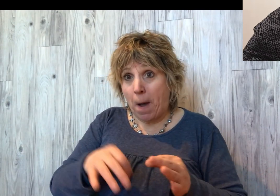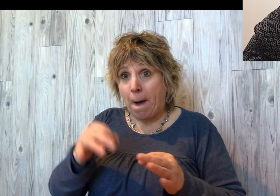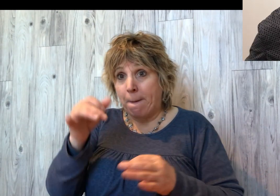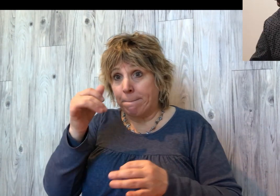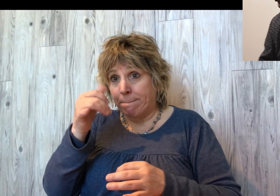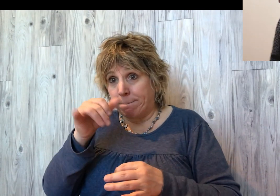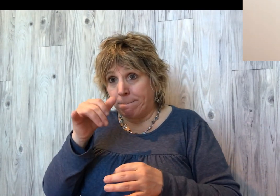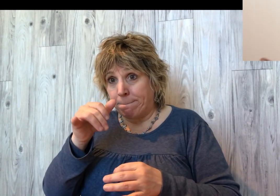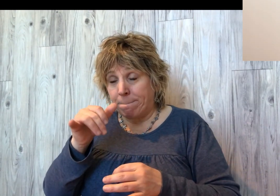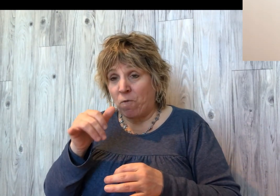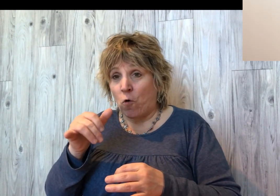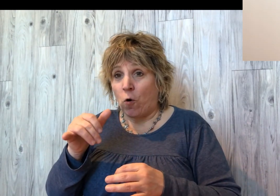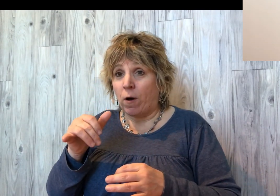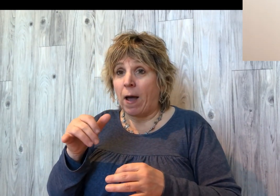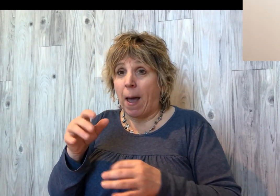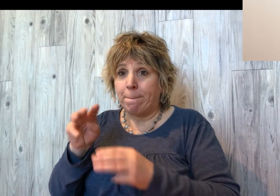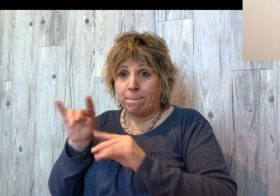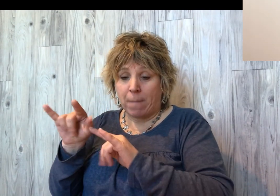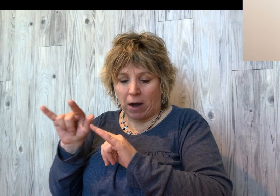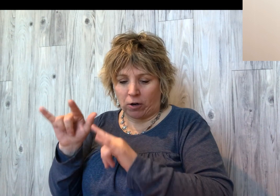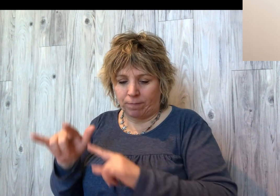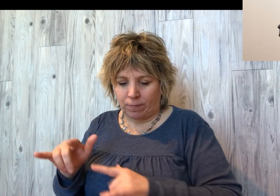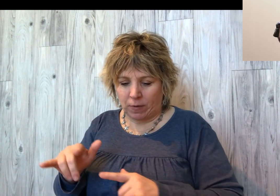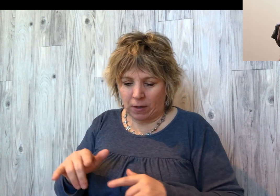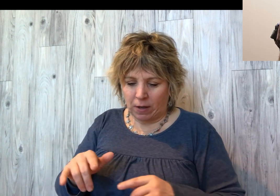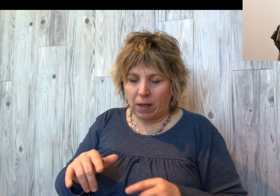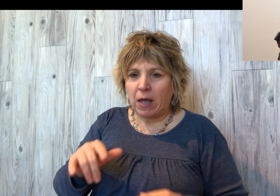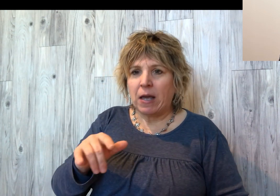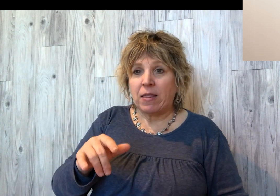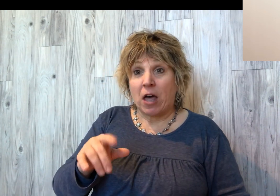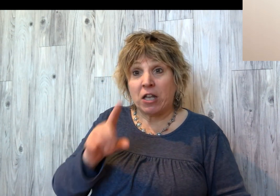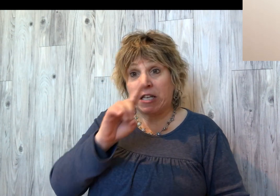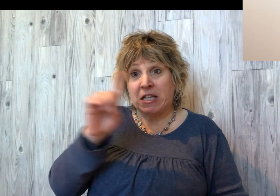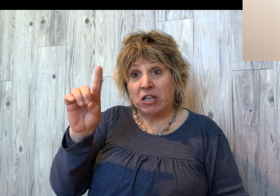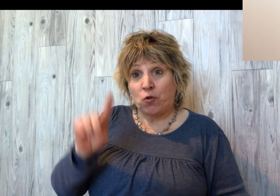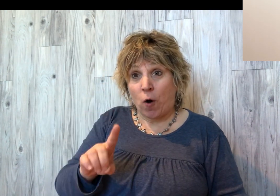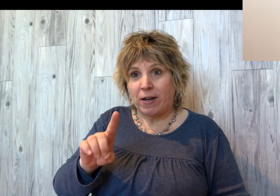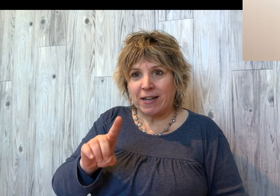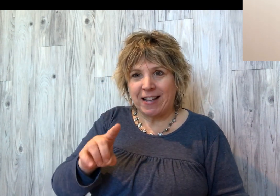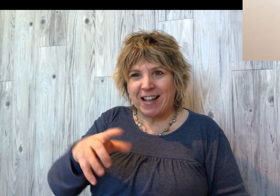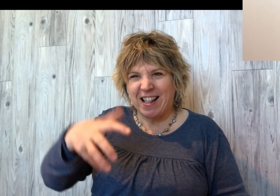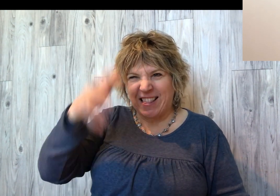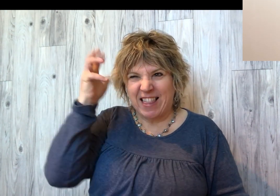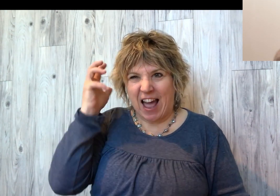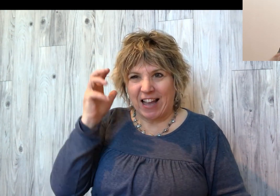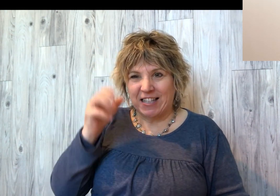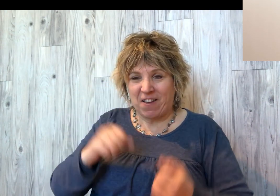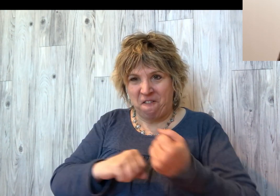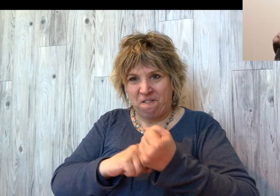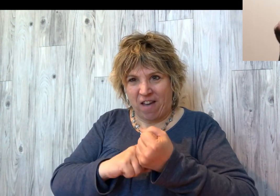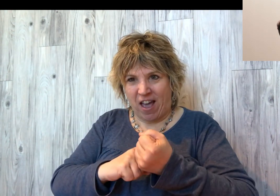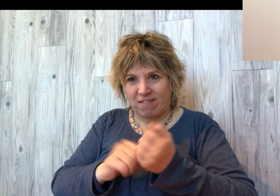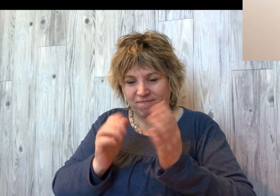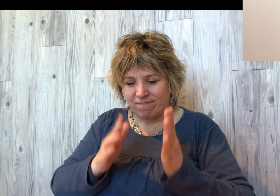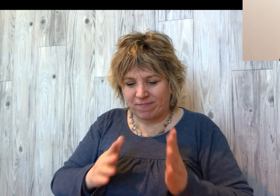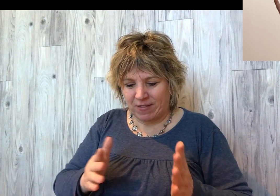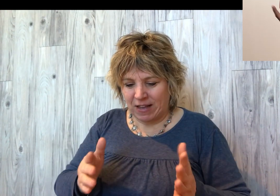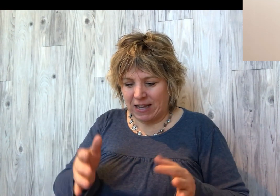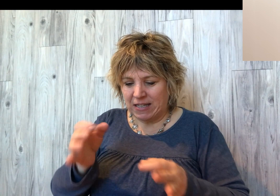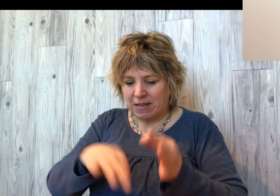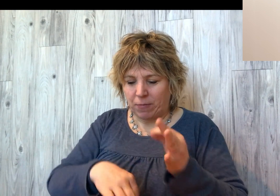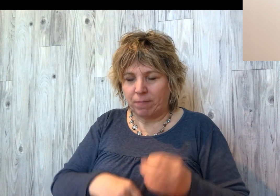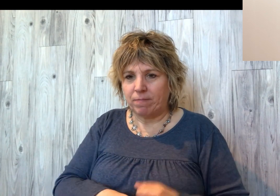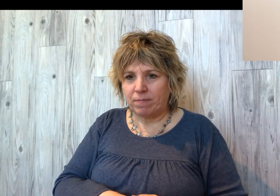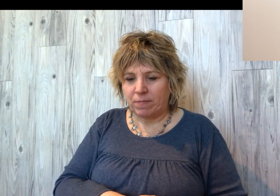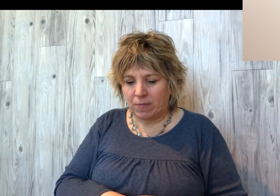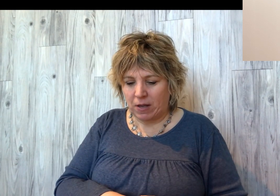All right, well, let's roll with this for a second. Let's just start the simple fan. So that would be a Detroit Lions fan, okay? And the reason the Detroit Lions fans are simple is